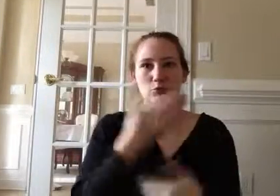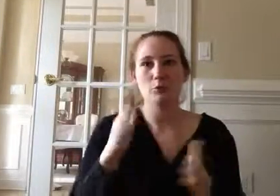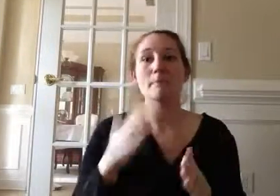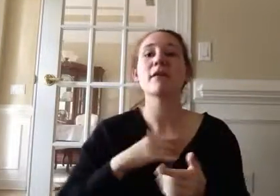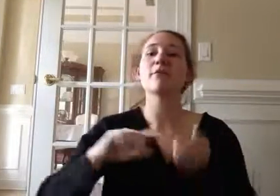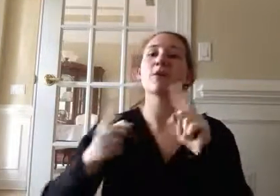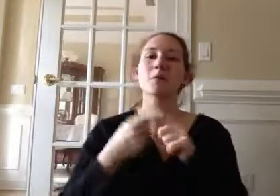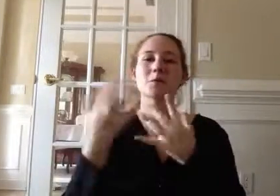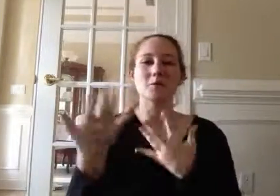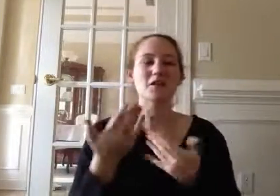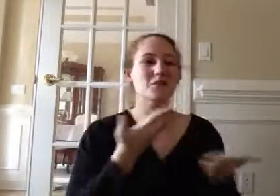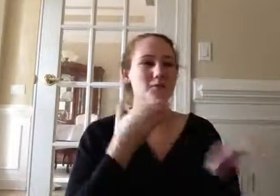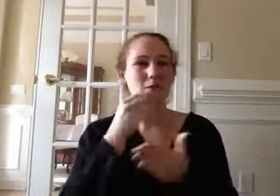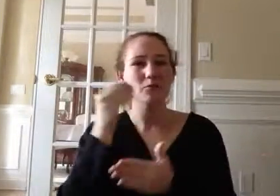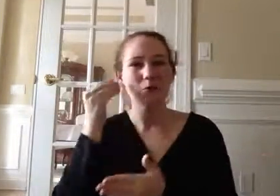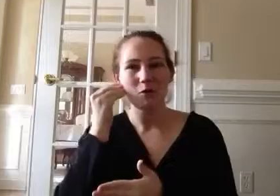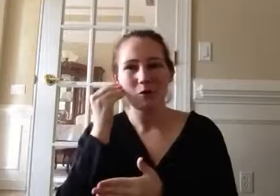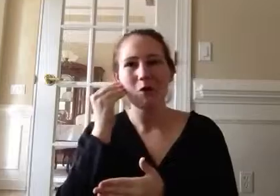home, and I recovered by resting for the rest of the afternoon.